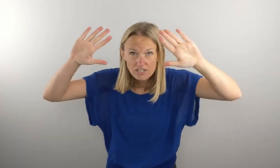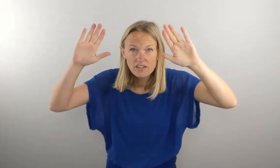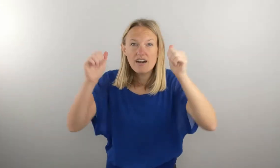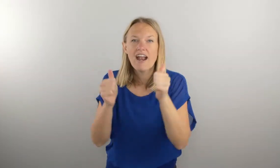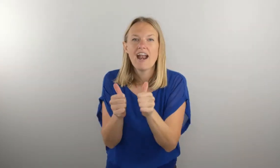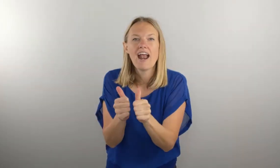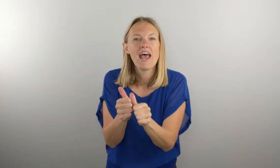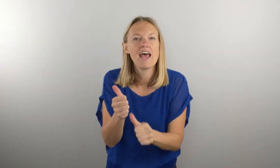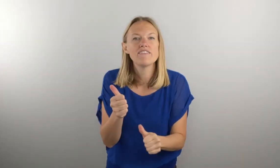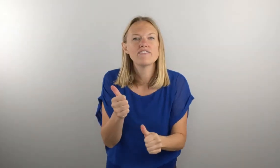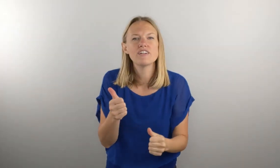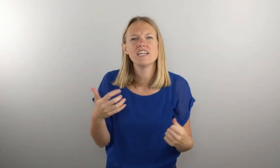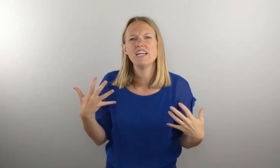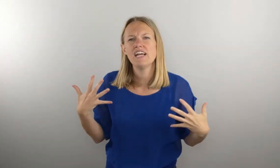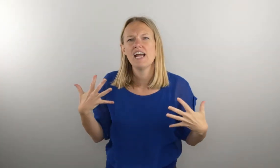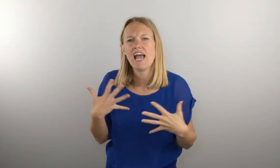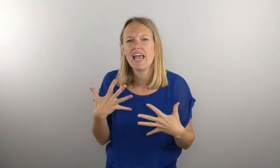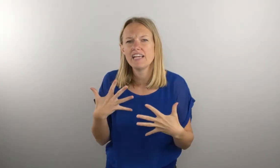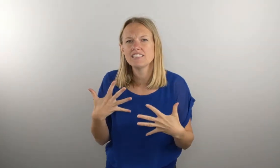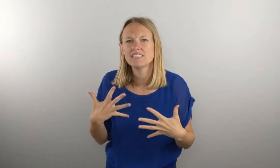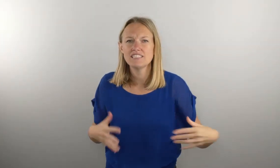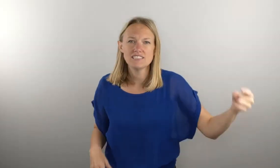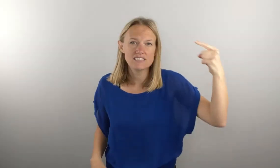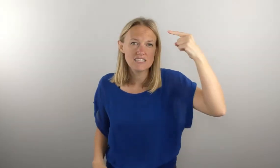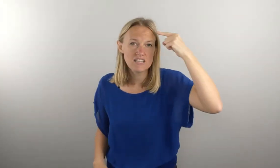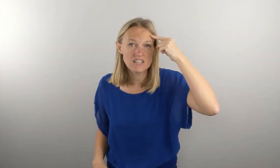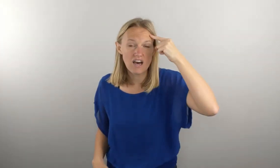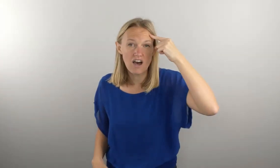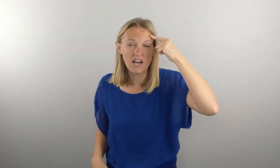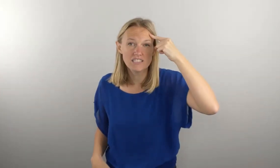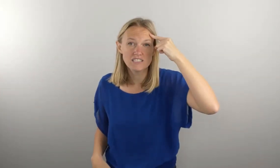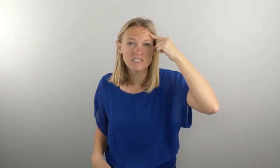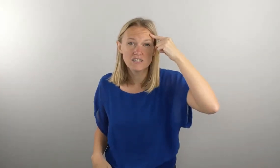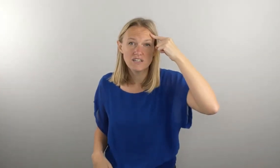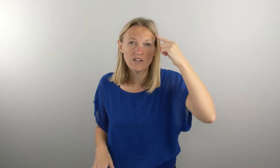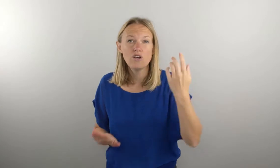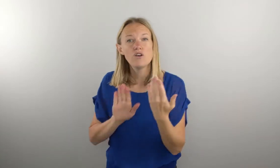Surrender every anxious thought